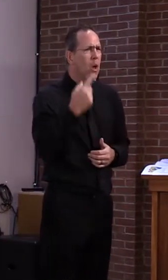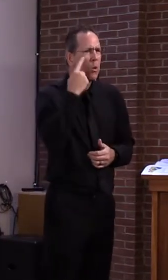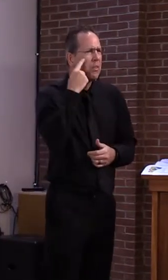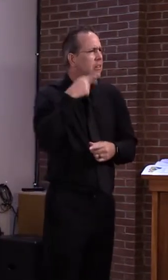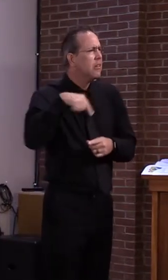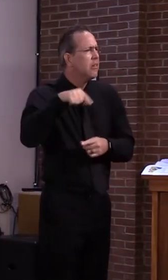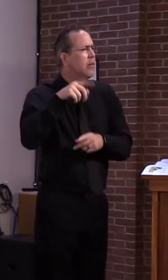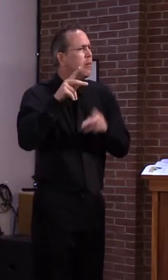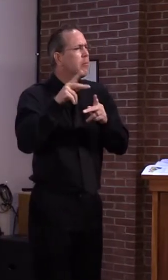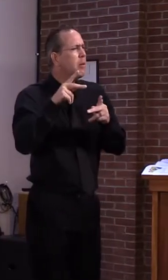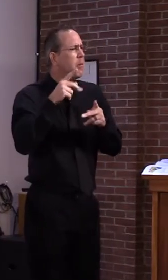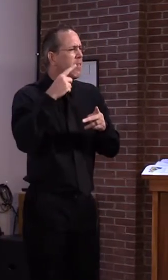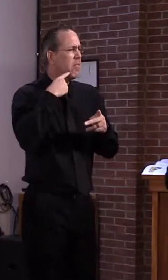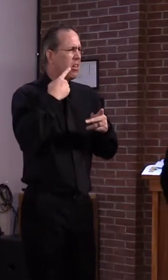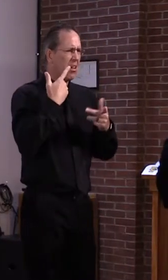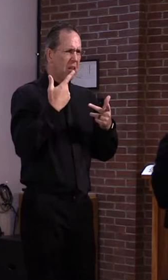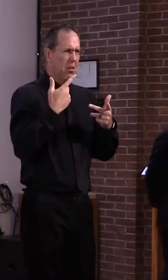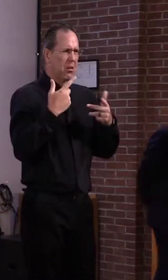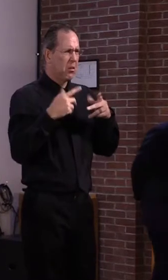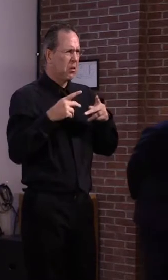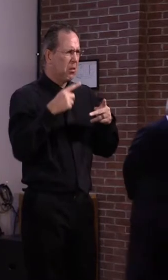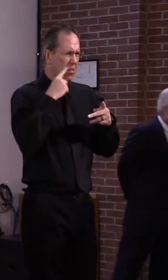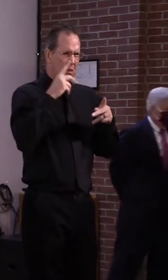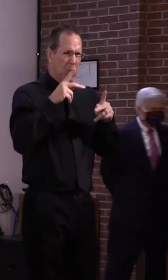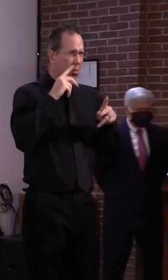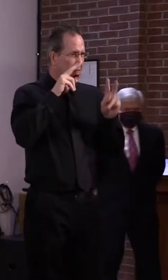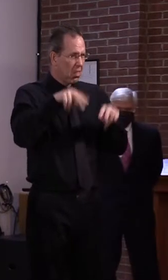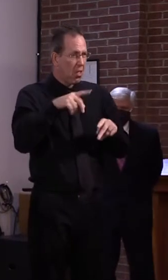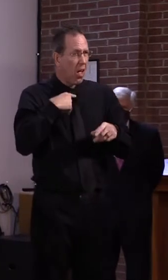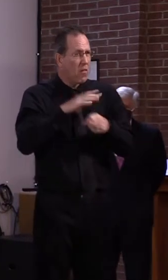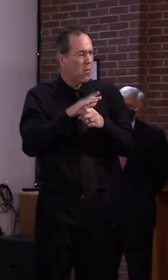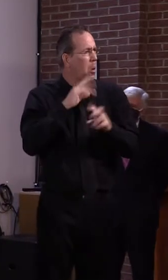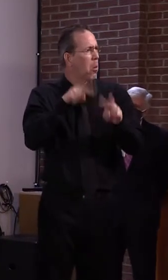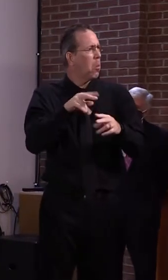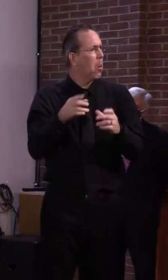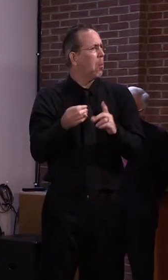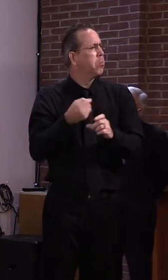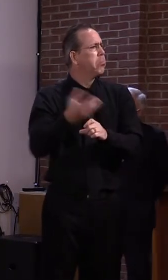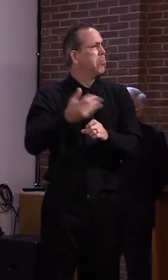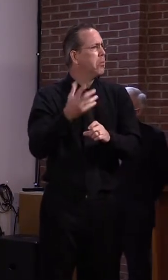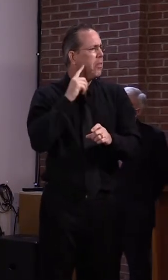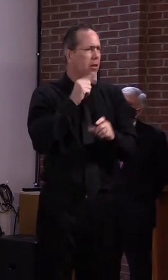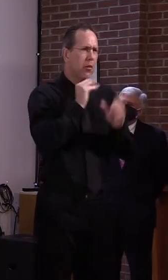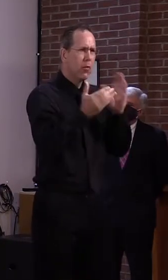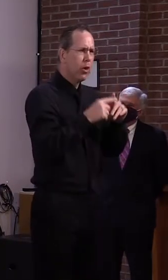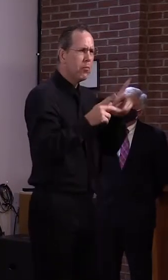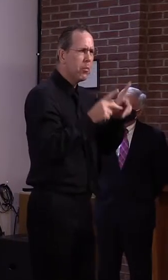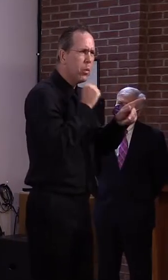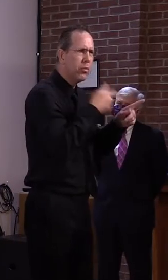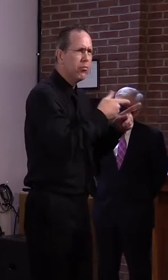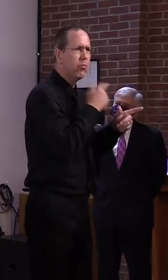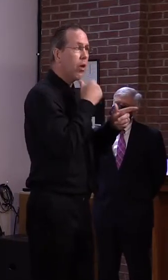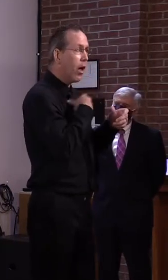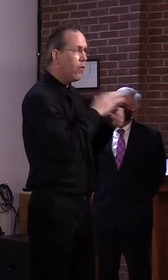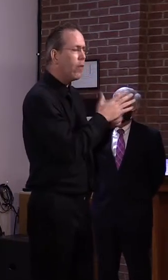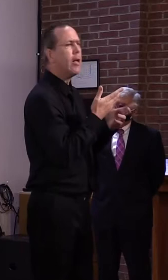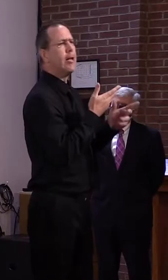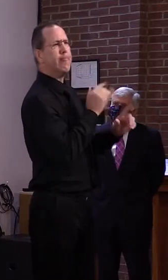people for having COVID? I don't understand. I think that's what Vermonters are baffled with, and the